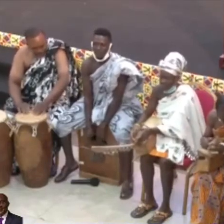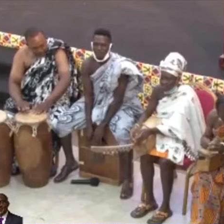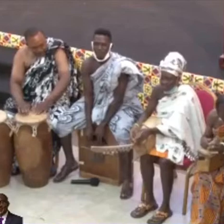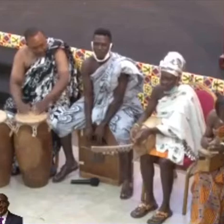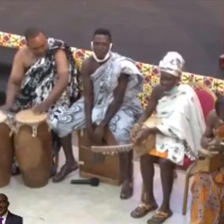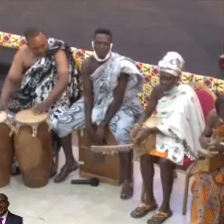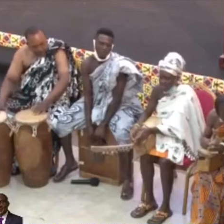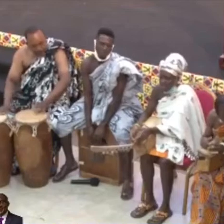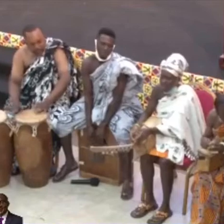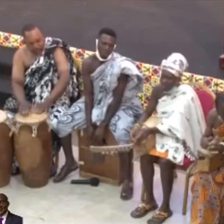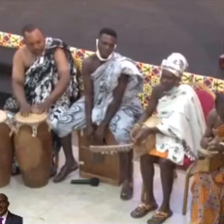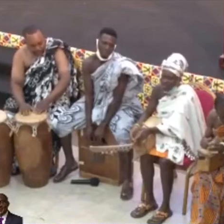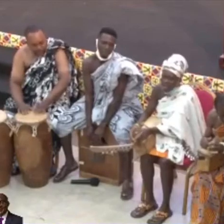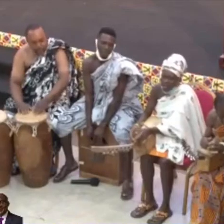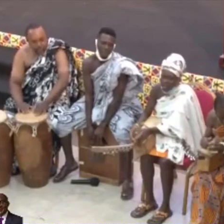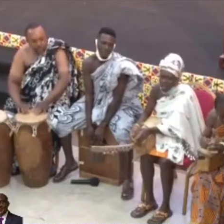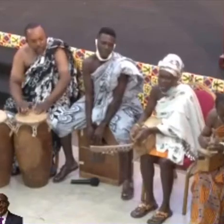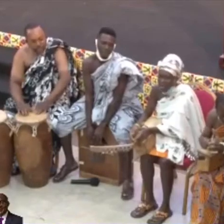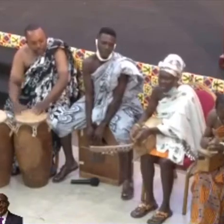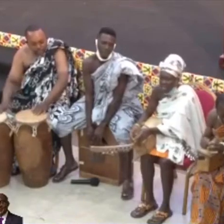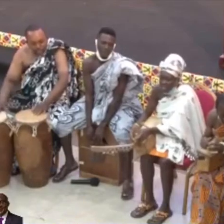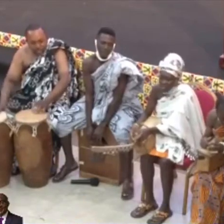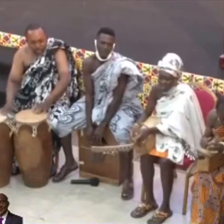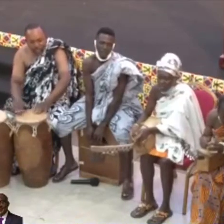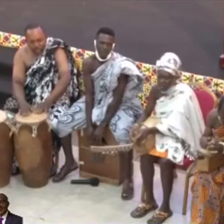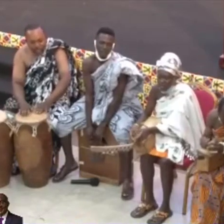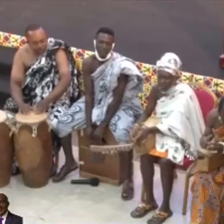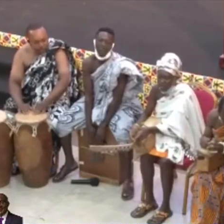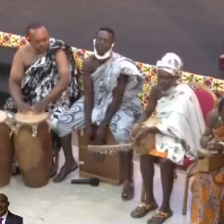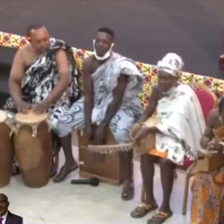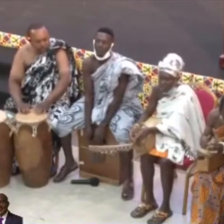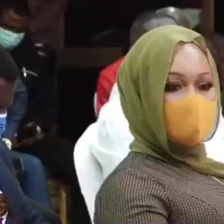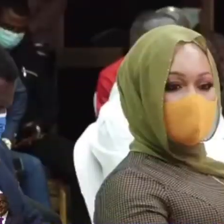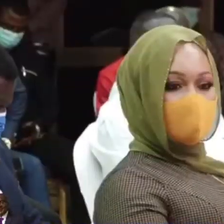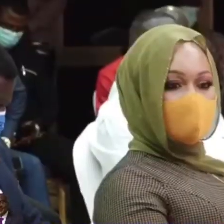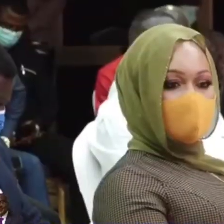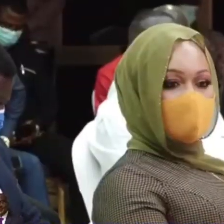mum ne be ye, mum ne be ye,